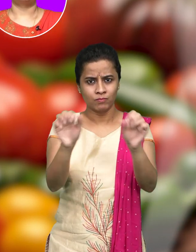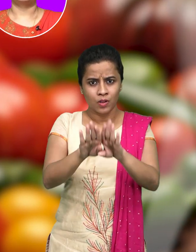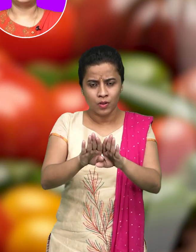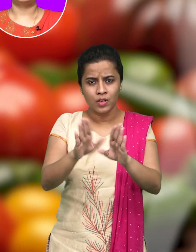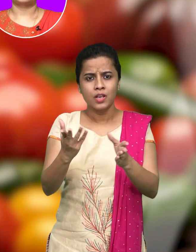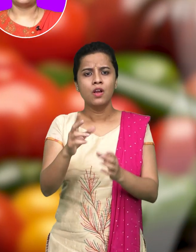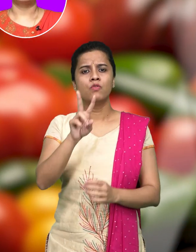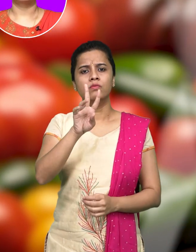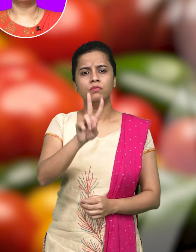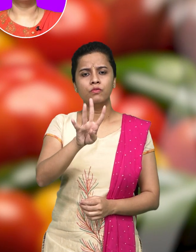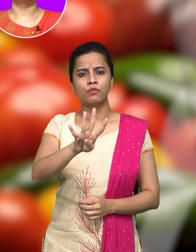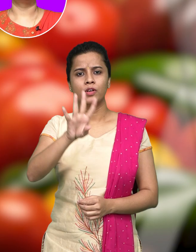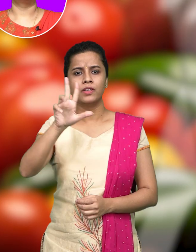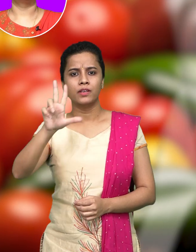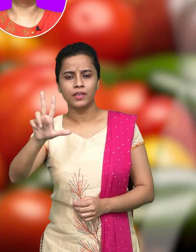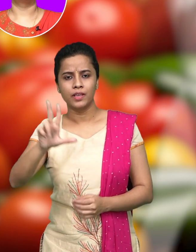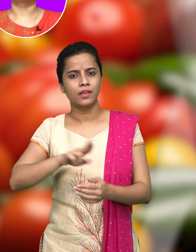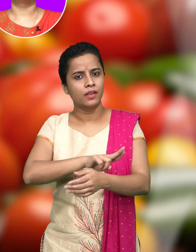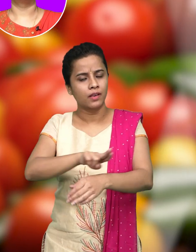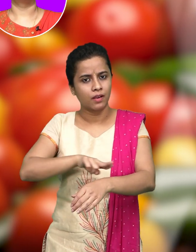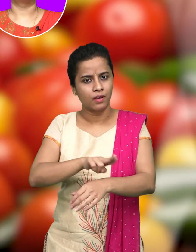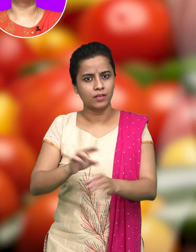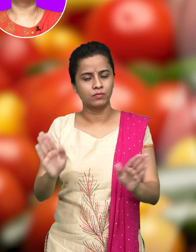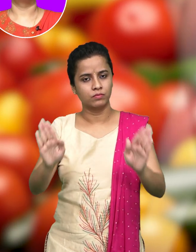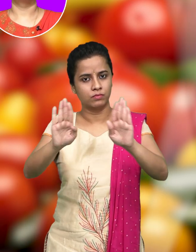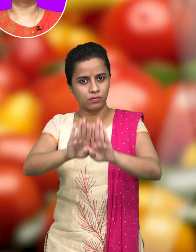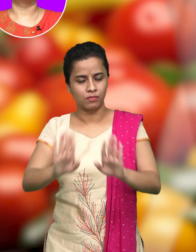about 48 hours.